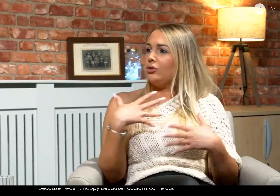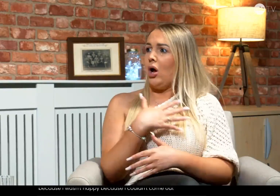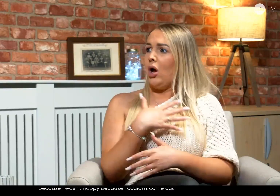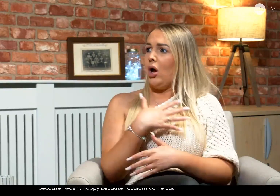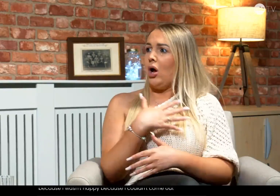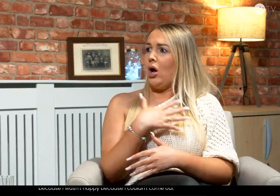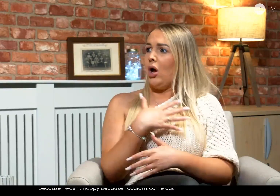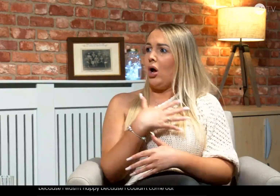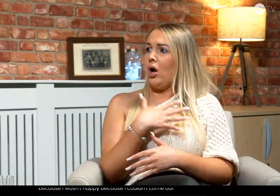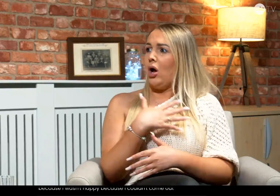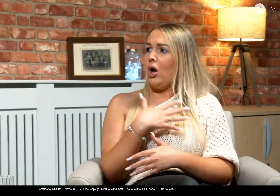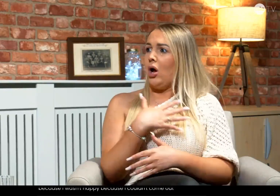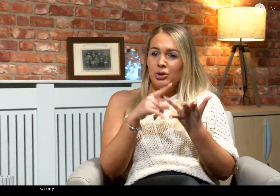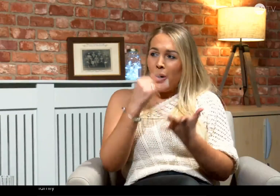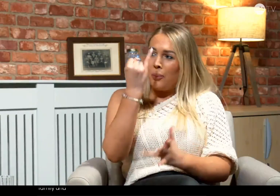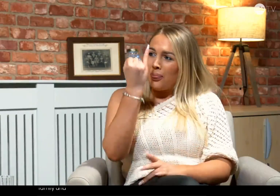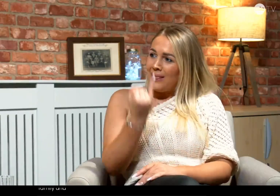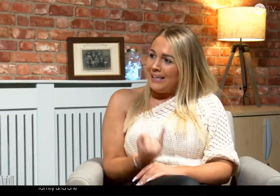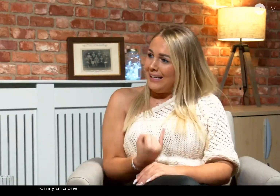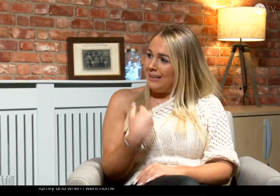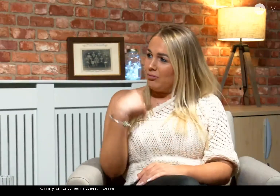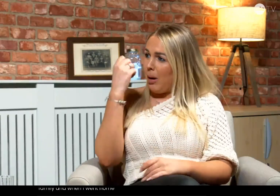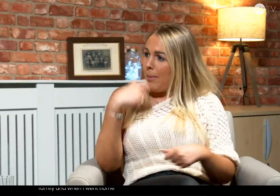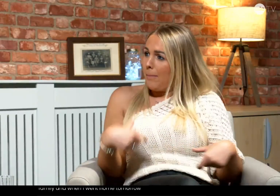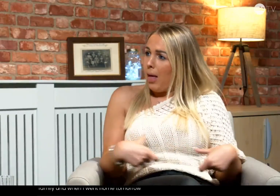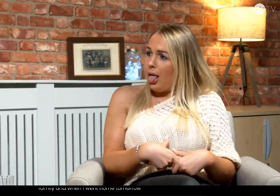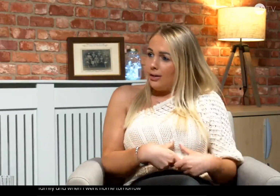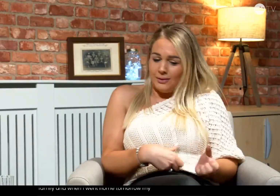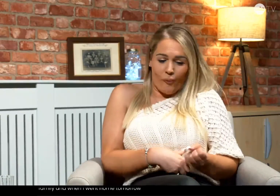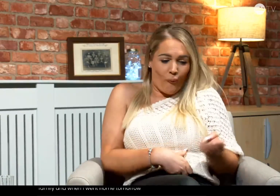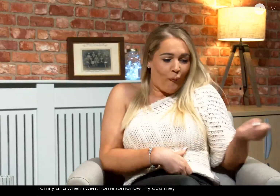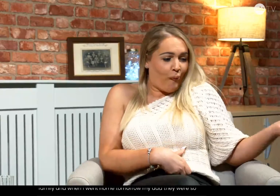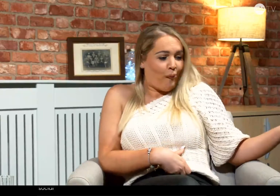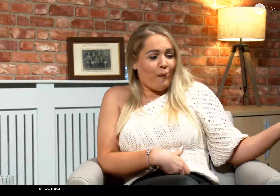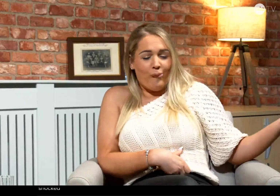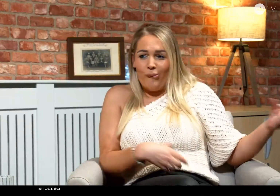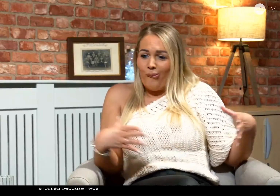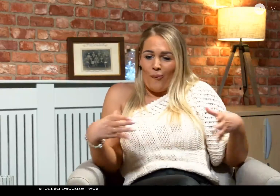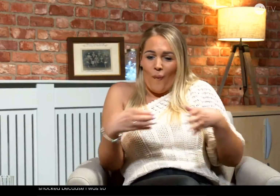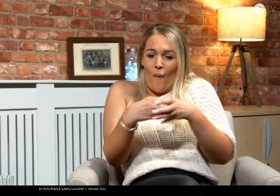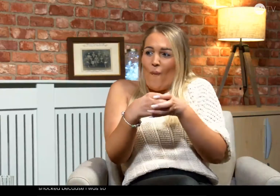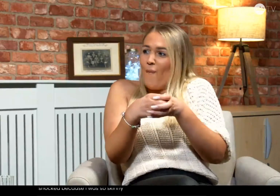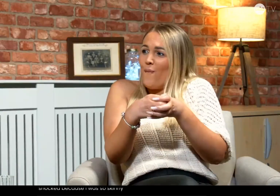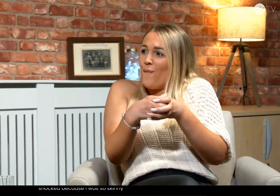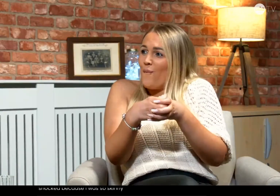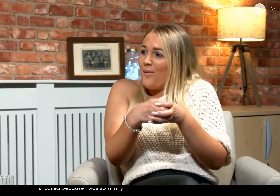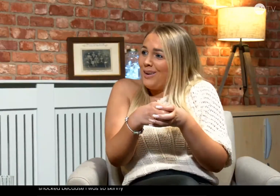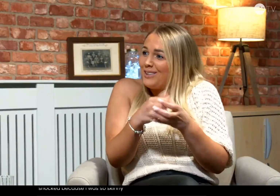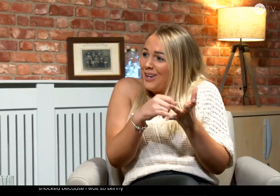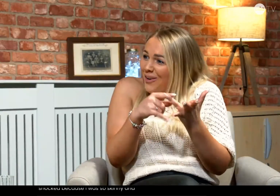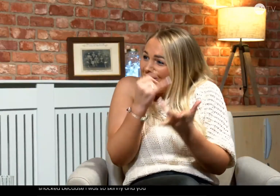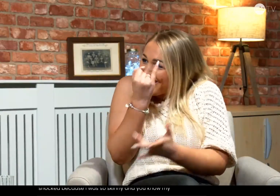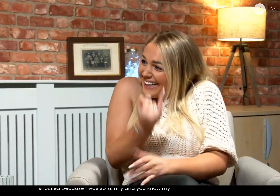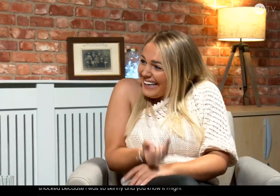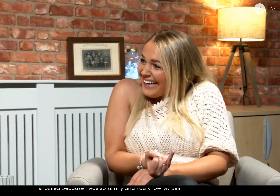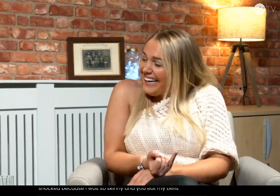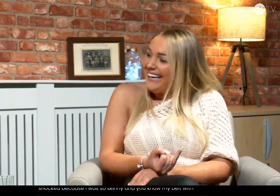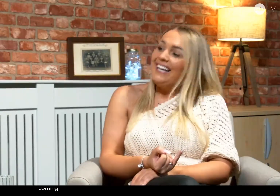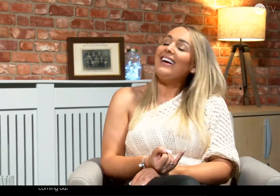went home to my mum and my dad, they were so shocked because I was so skinny. And, you know, my belt was coming out over here after I did it up. My waist was tiny.